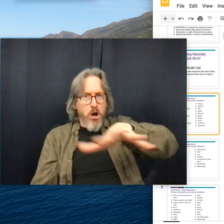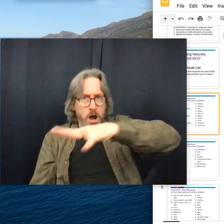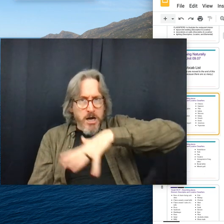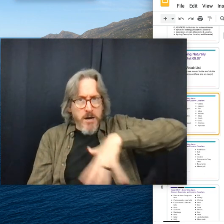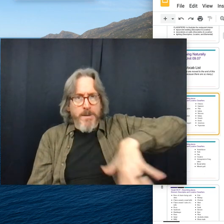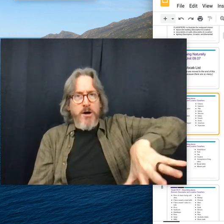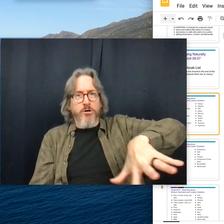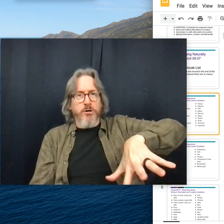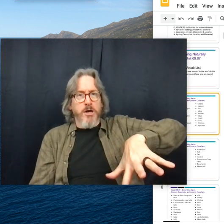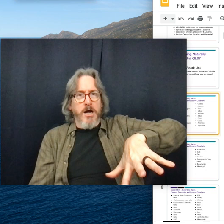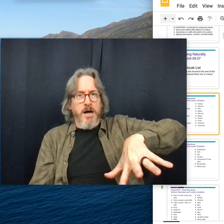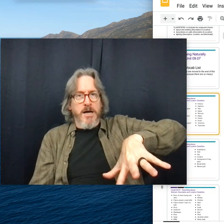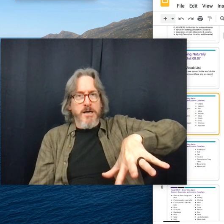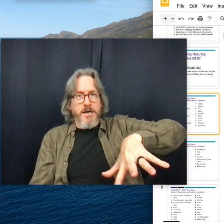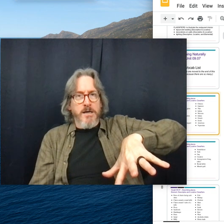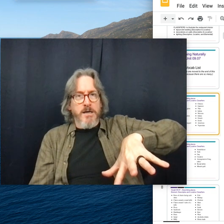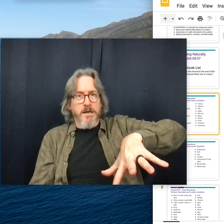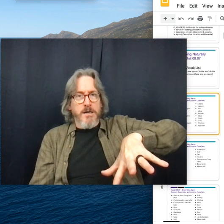We'll talk about